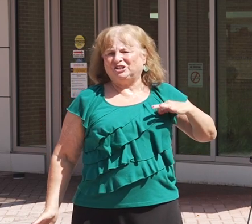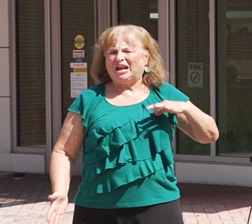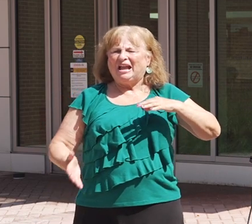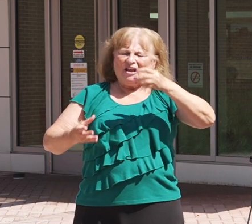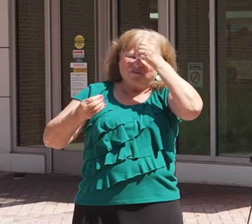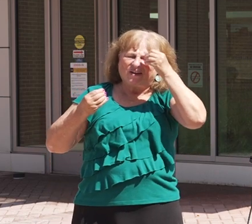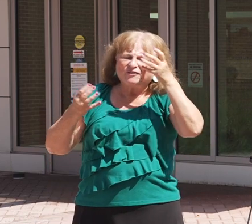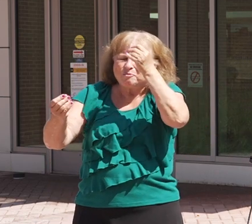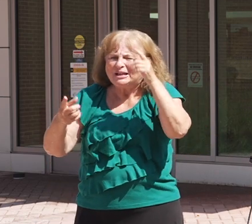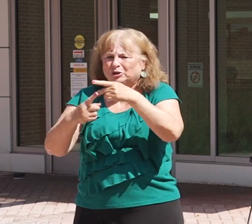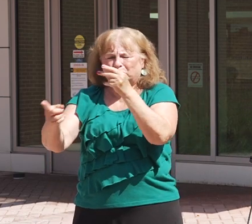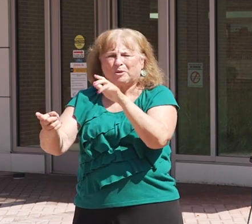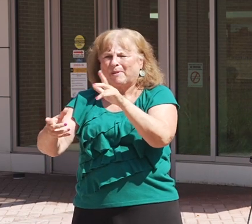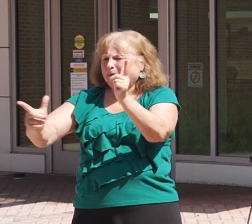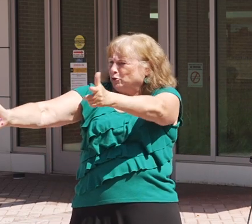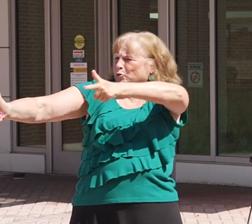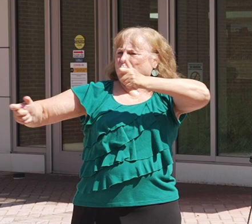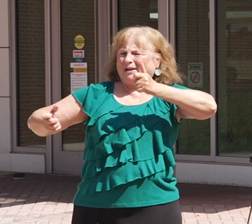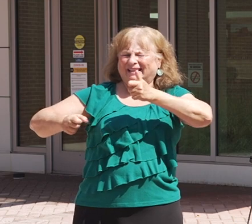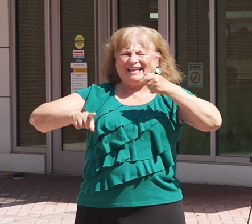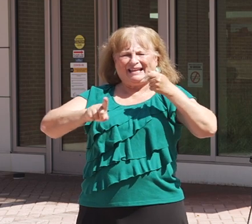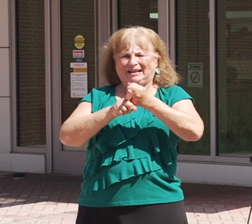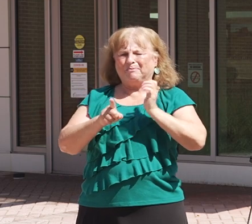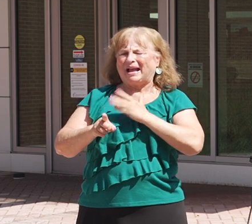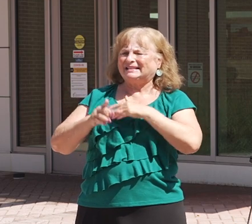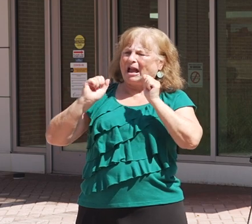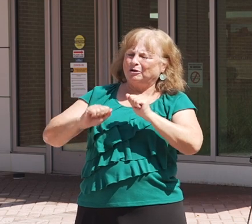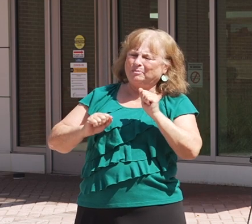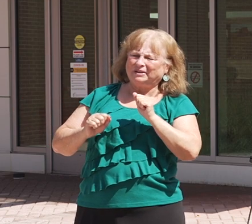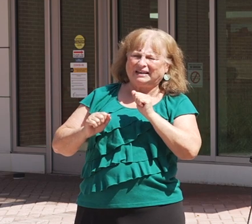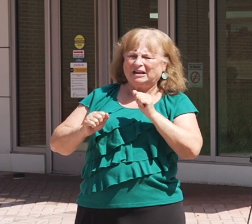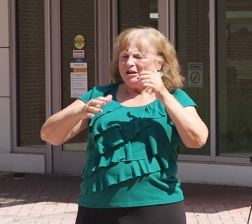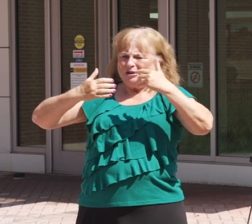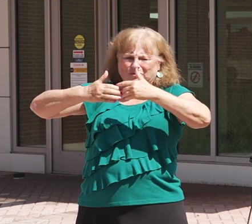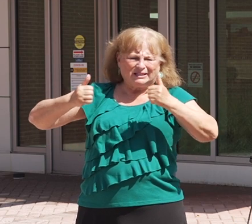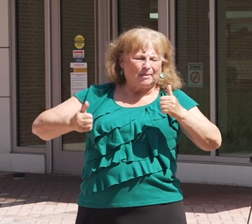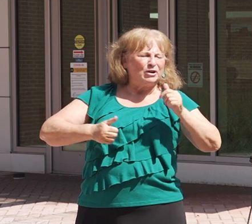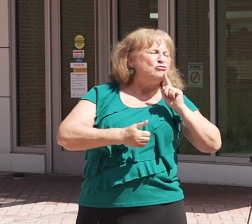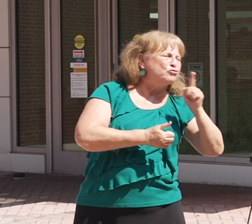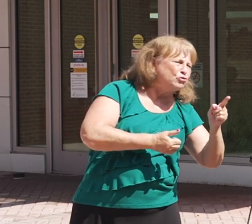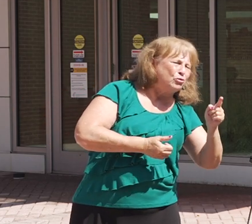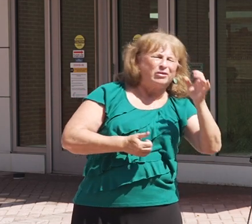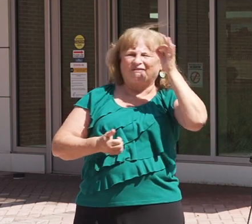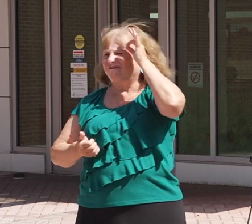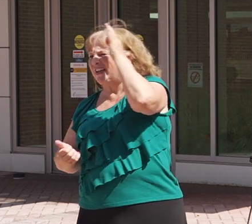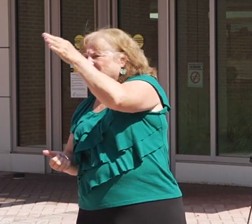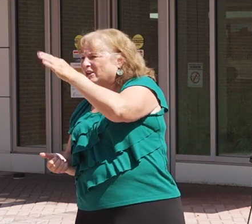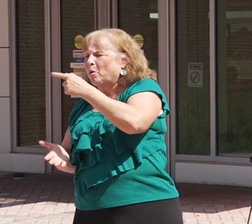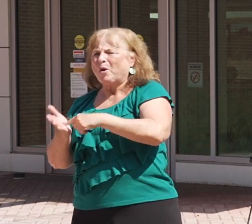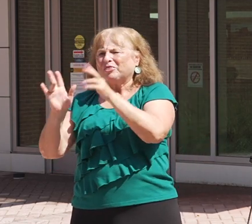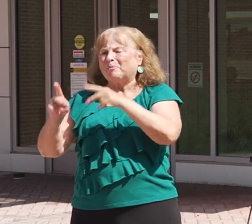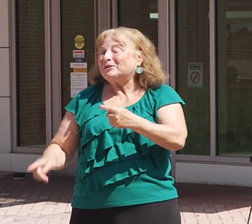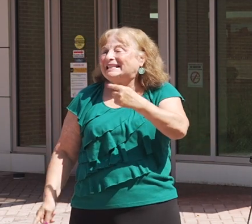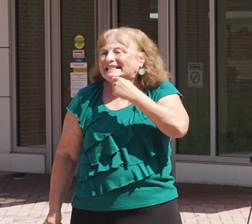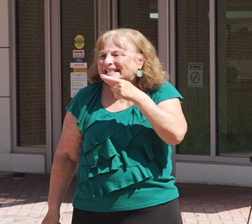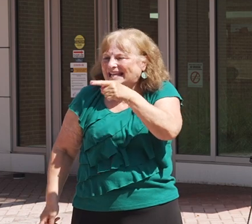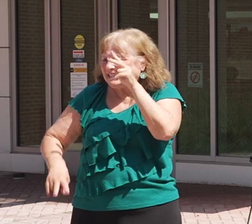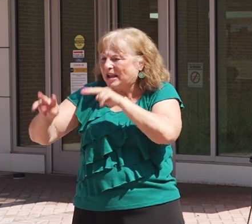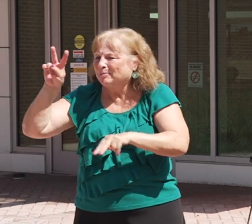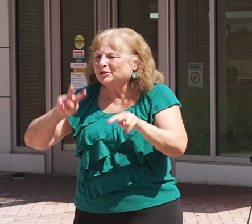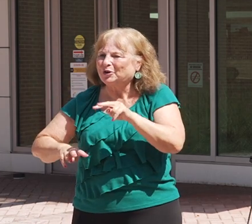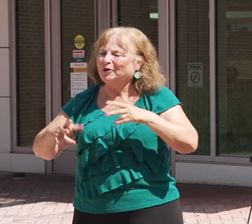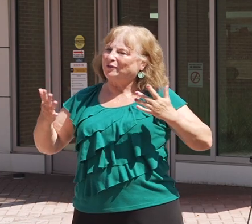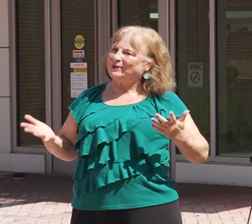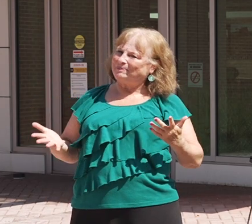public too quickly, it impacts our ability to discern truth from fiction related to what a person says they observed. And